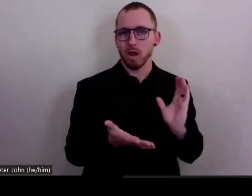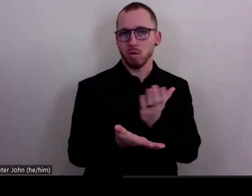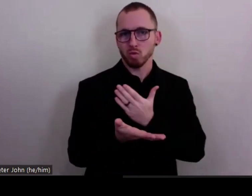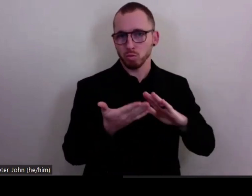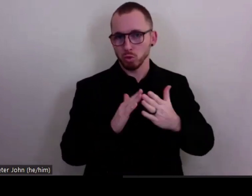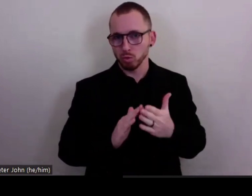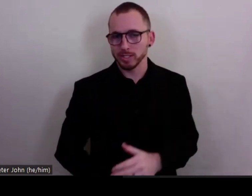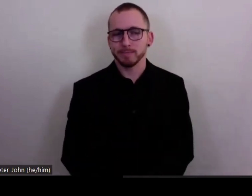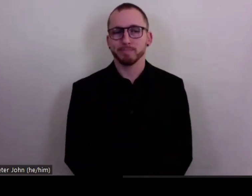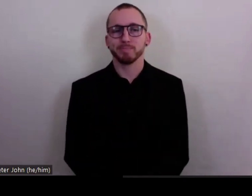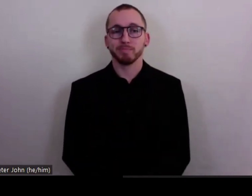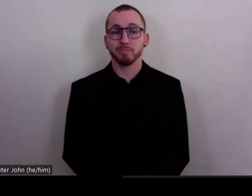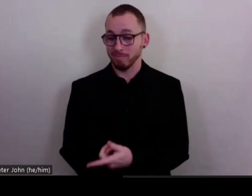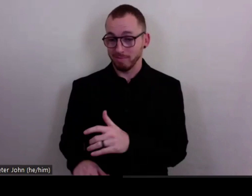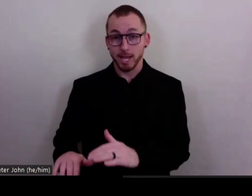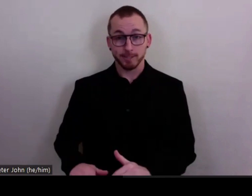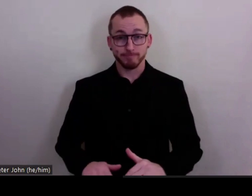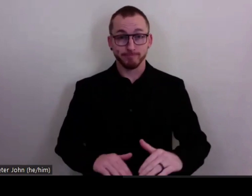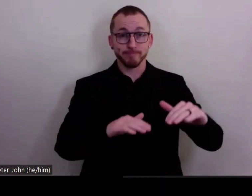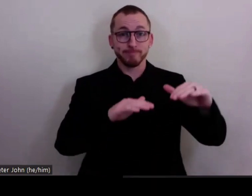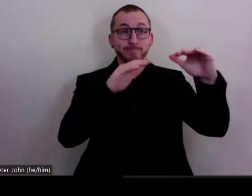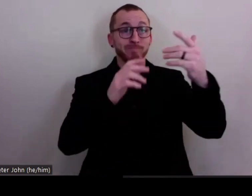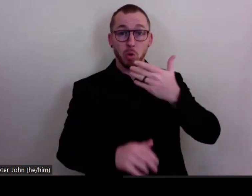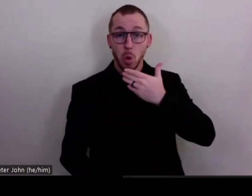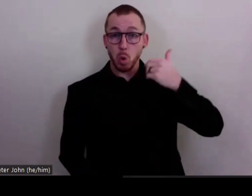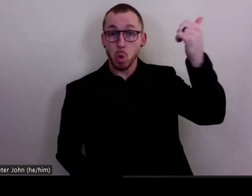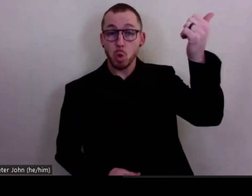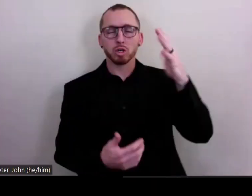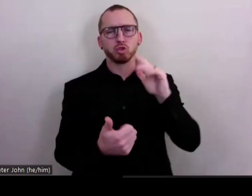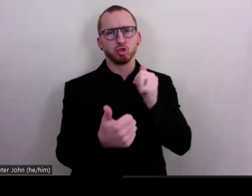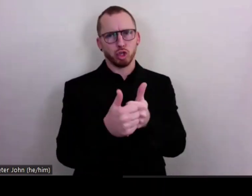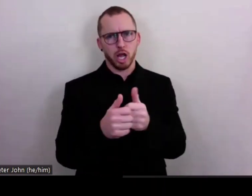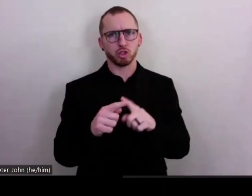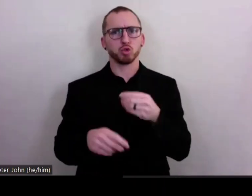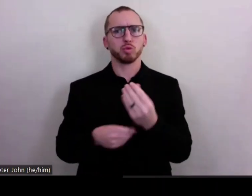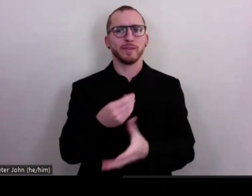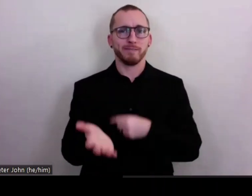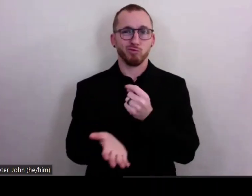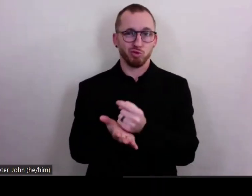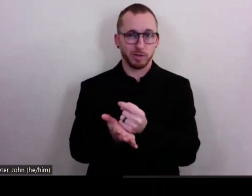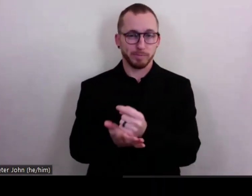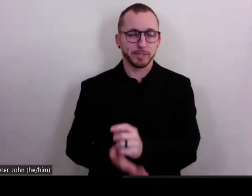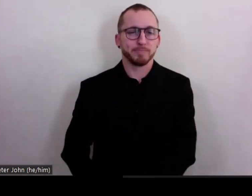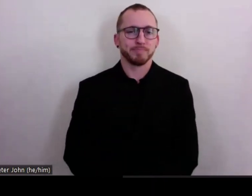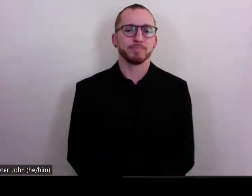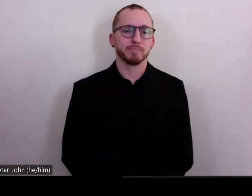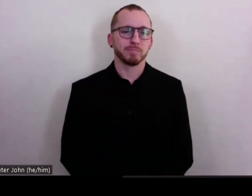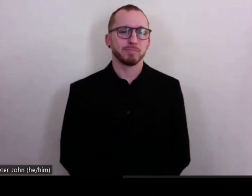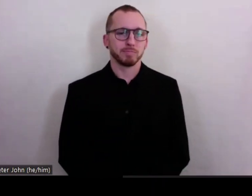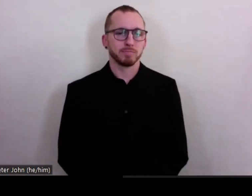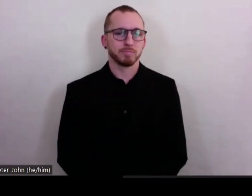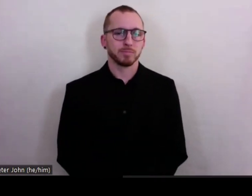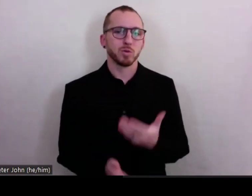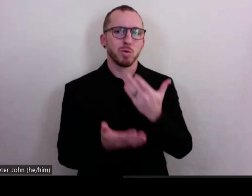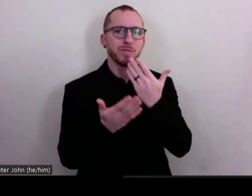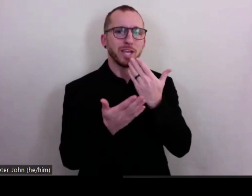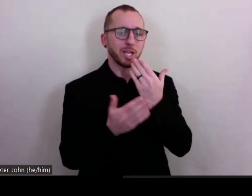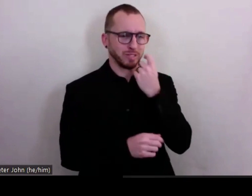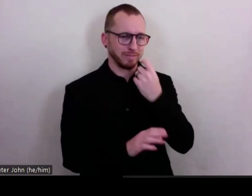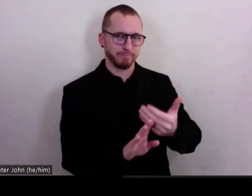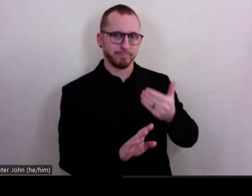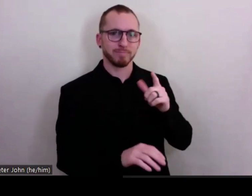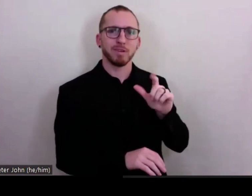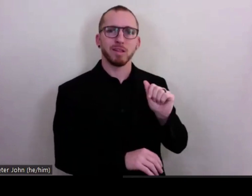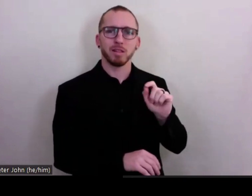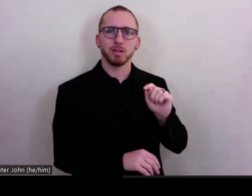an older age, it becomes a little bit more challenging to do the treatment. And so thank you, Latrice, for queuing us up for those young kids.